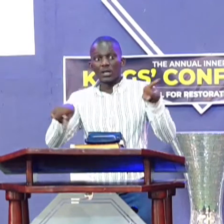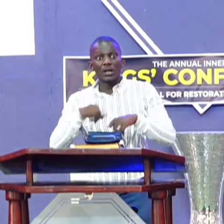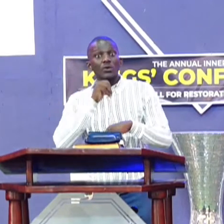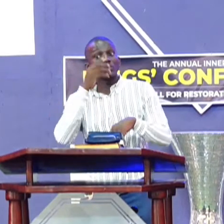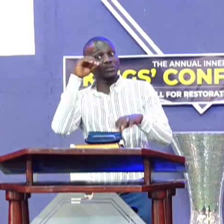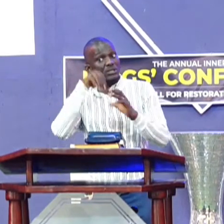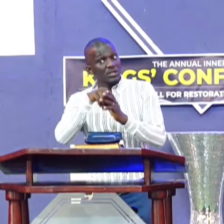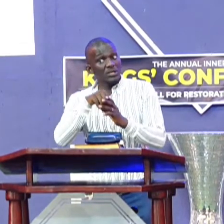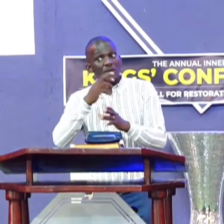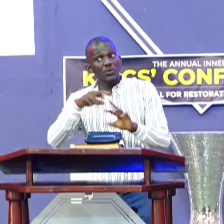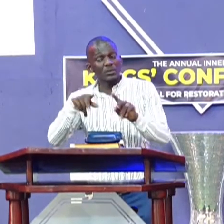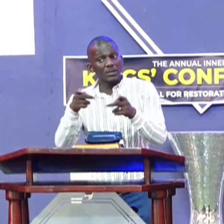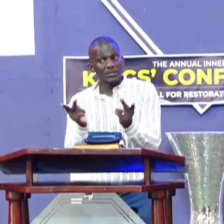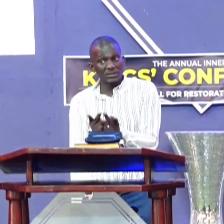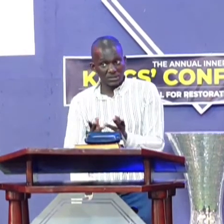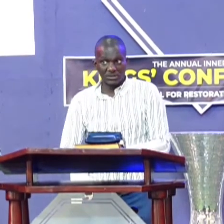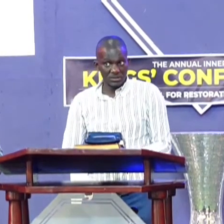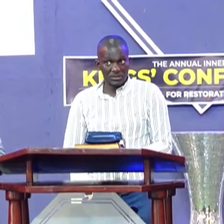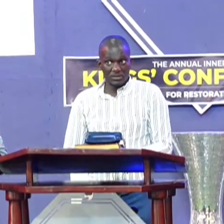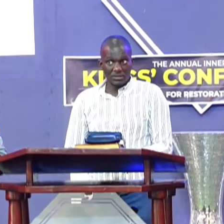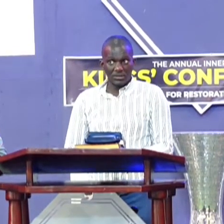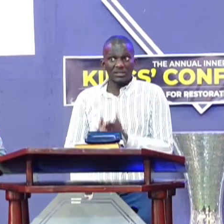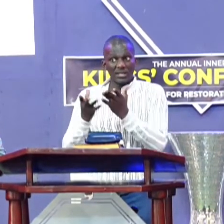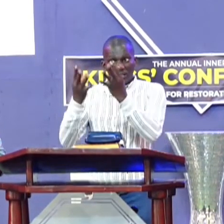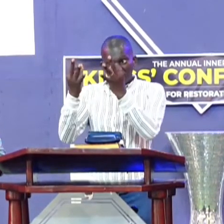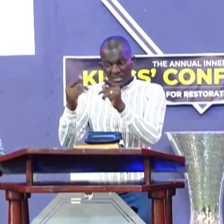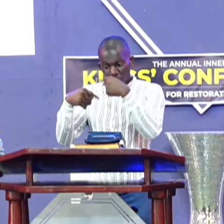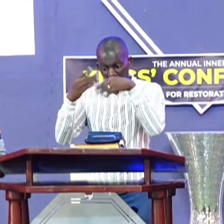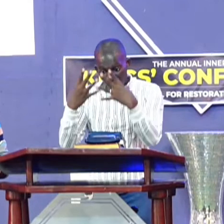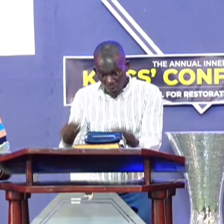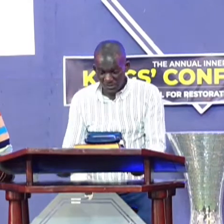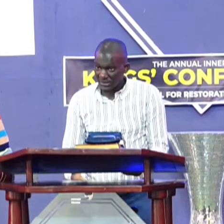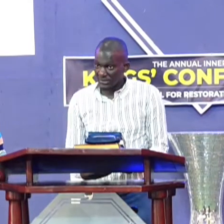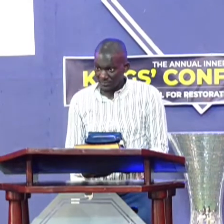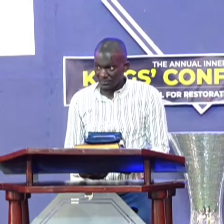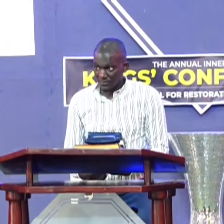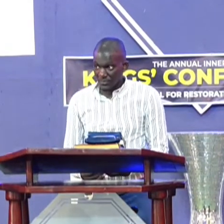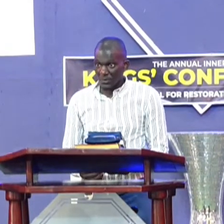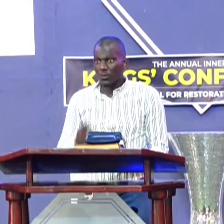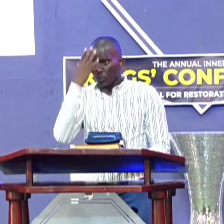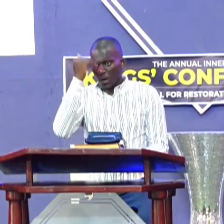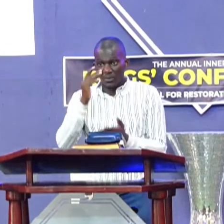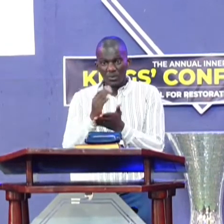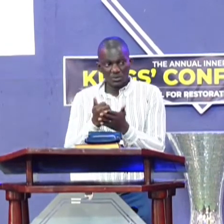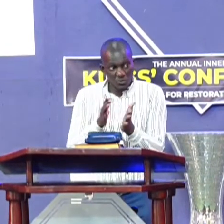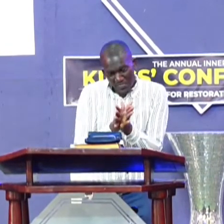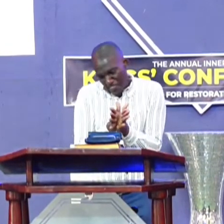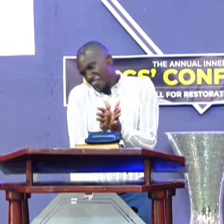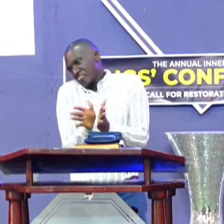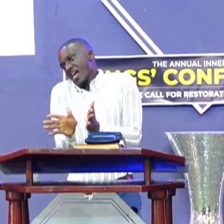that surely we are not in our position. There are things that are taken away from us. We